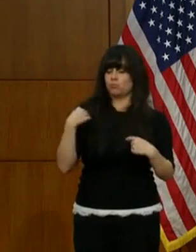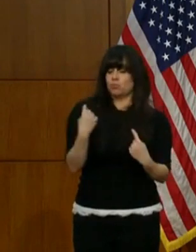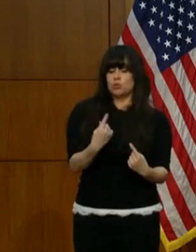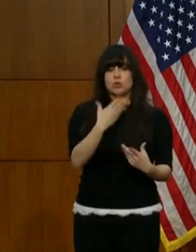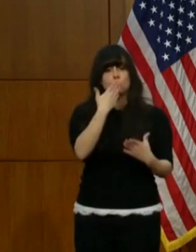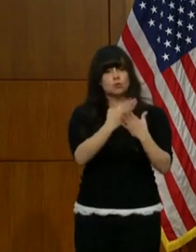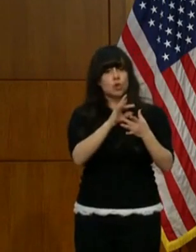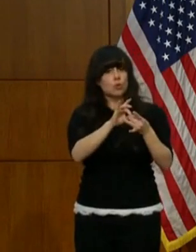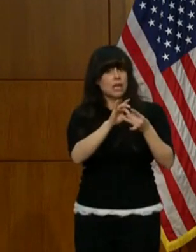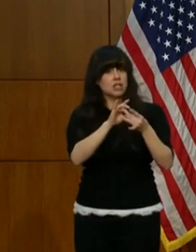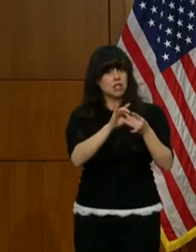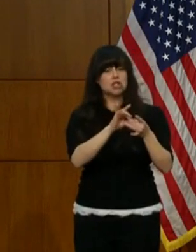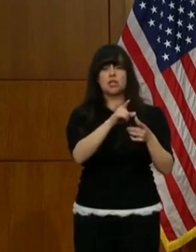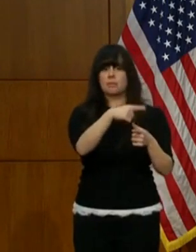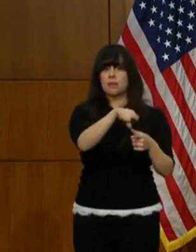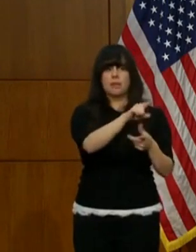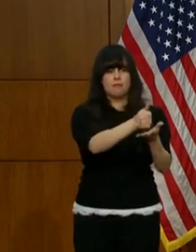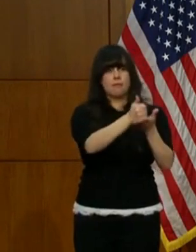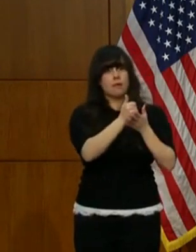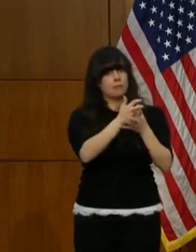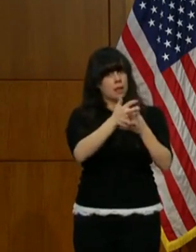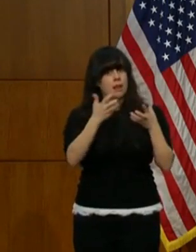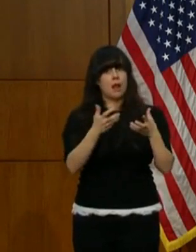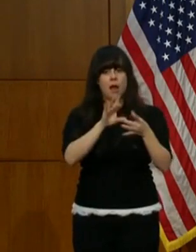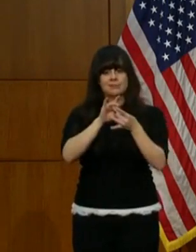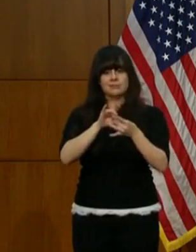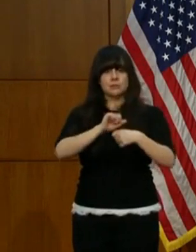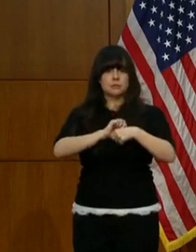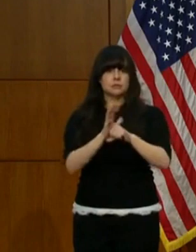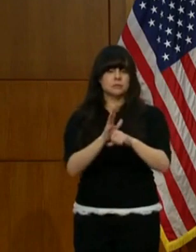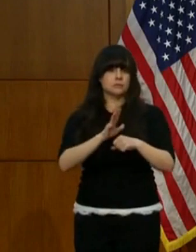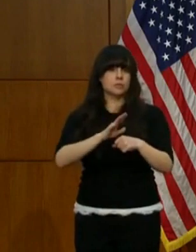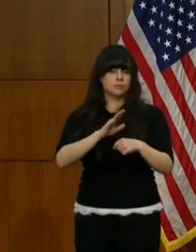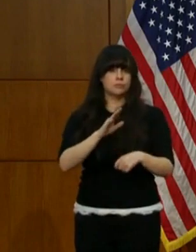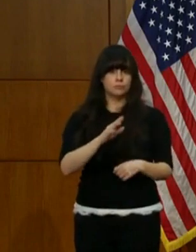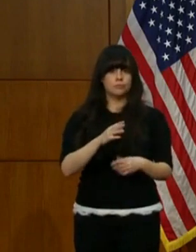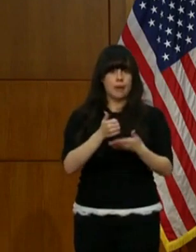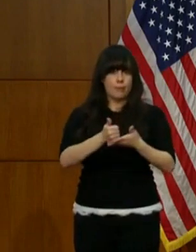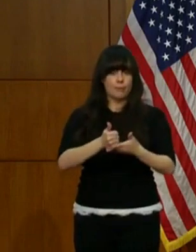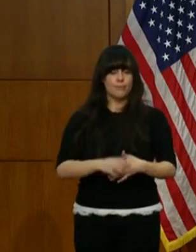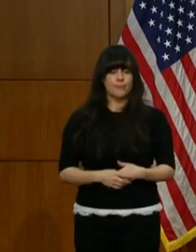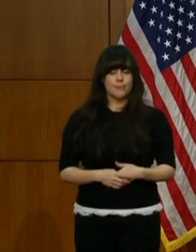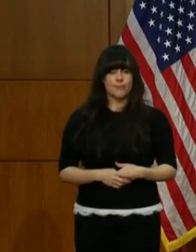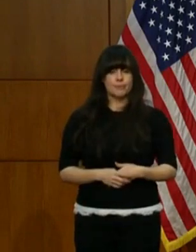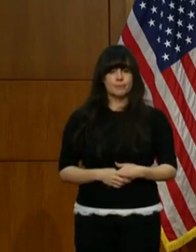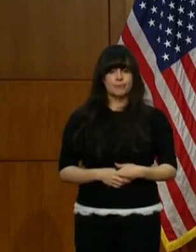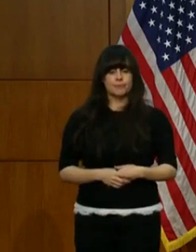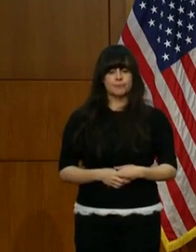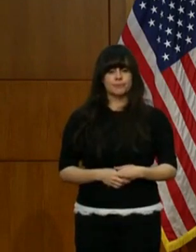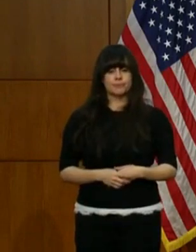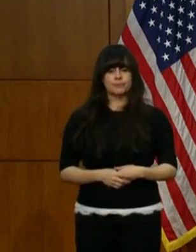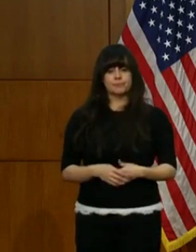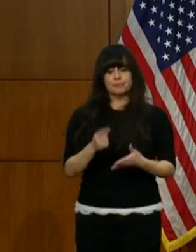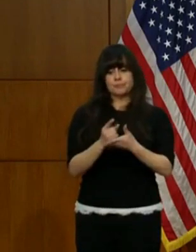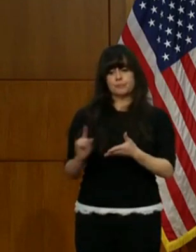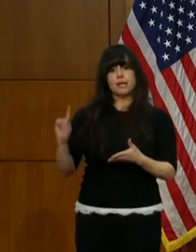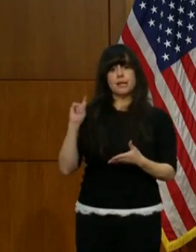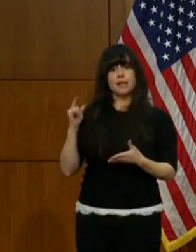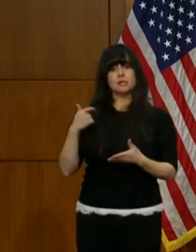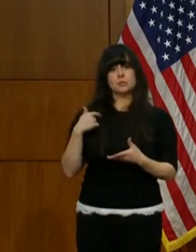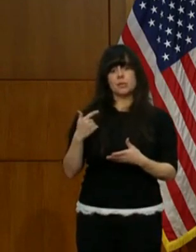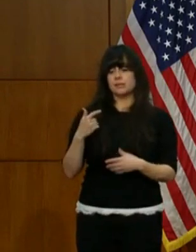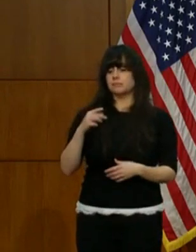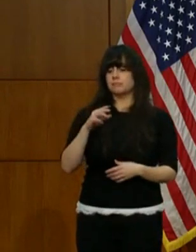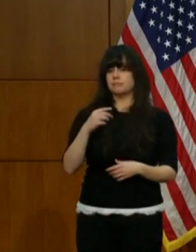relationship, and they have been very helpful, especially with COVID relief. Just last week, I joined Maryland